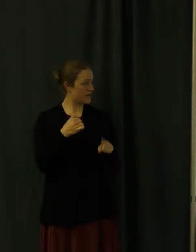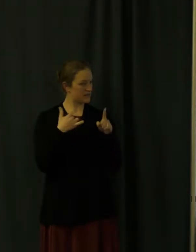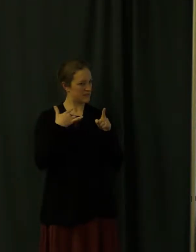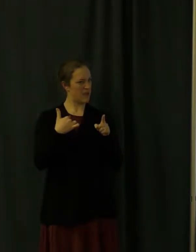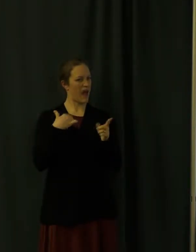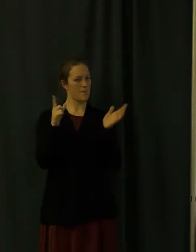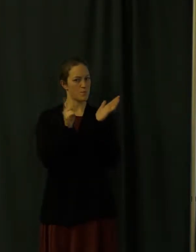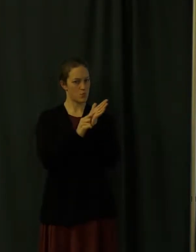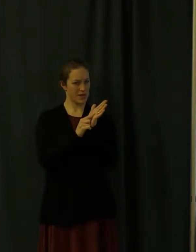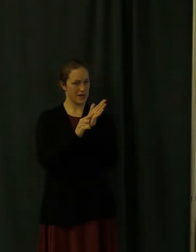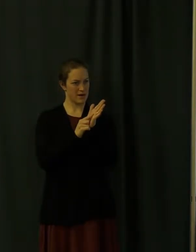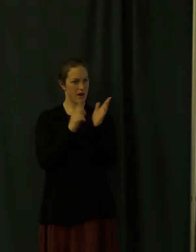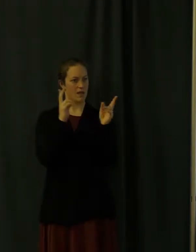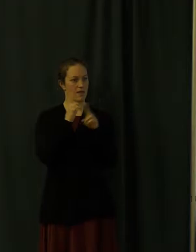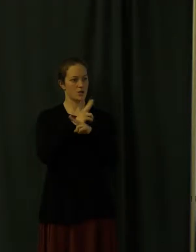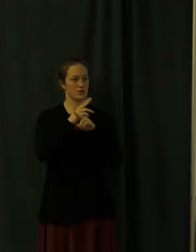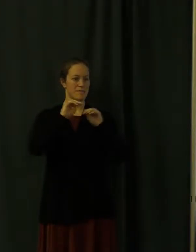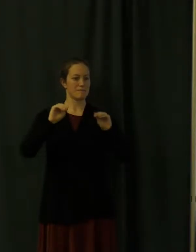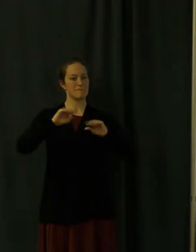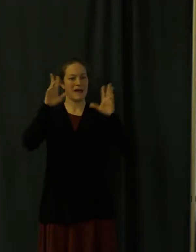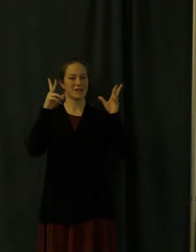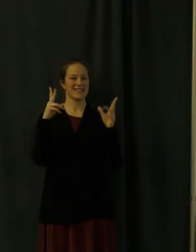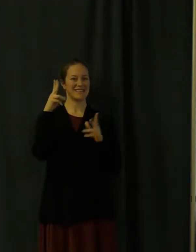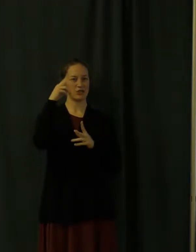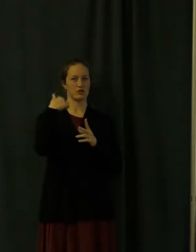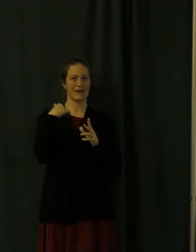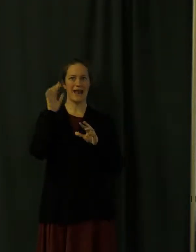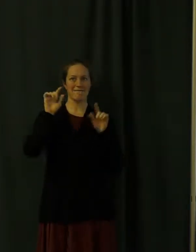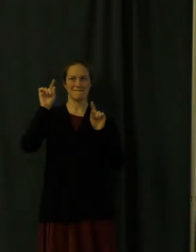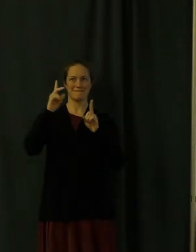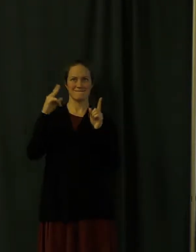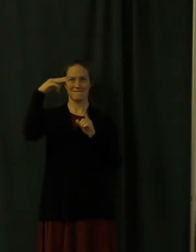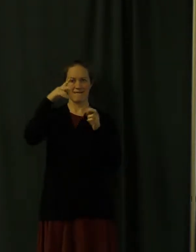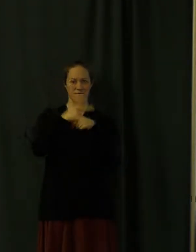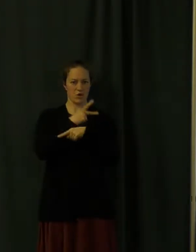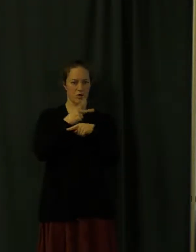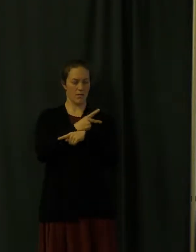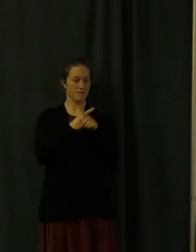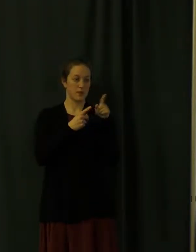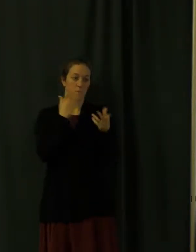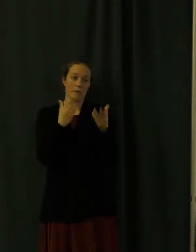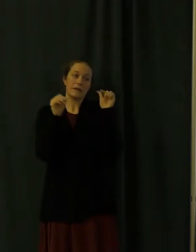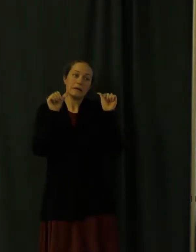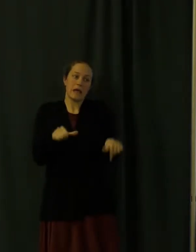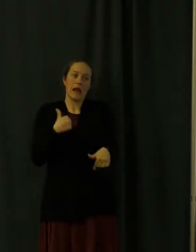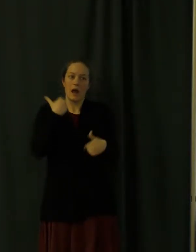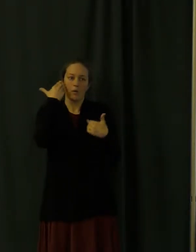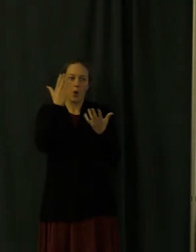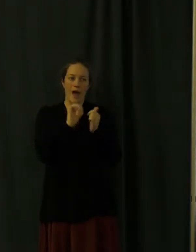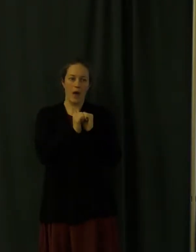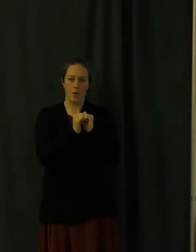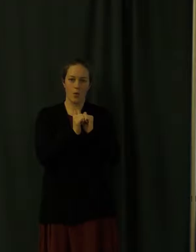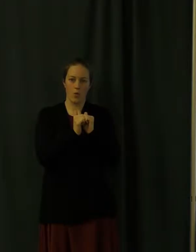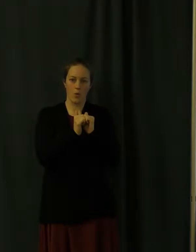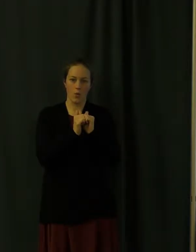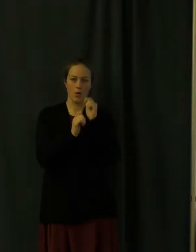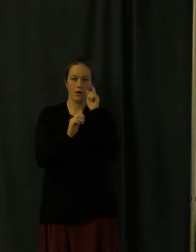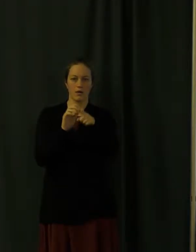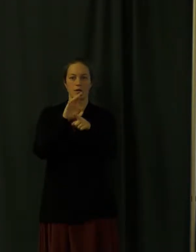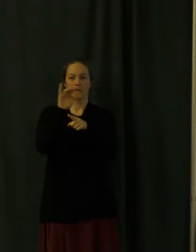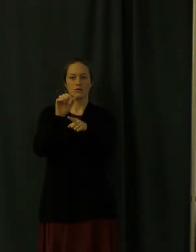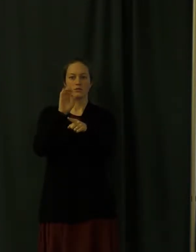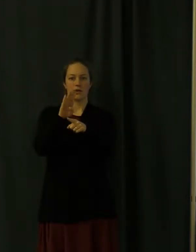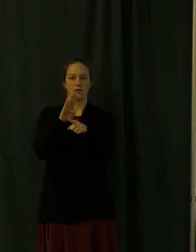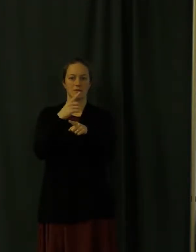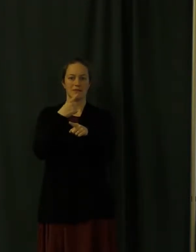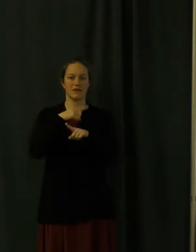mine, use the magic scissors and cut them apart. Yeah, you probably can, but I don't know how. Yeah, That would be a smart notebook